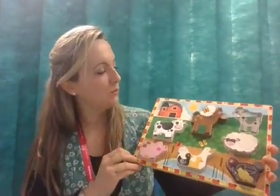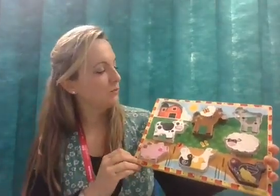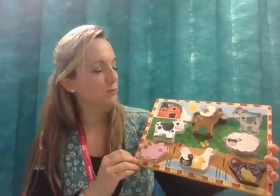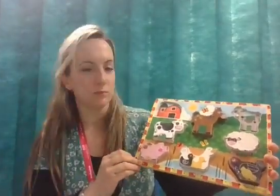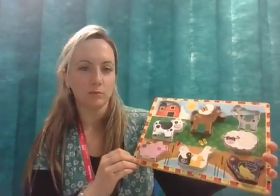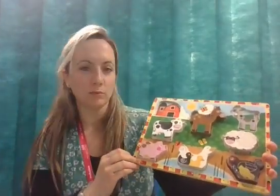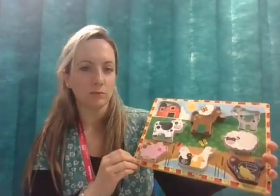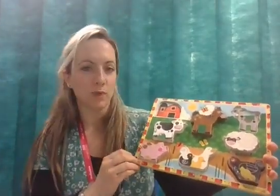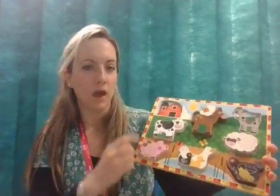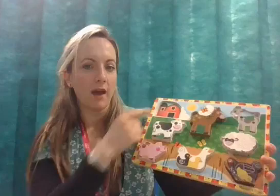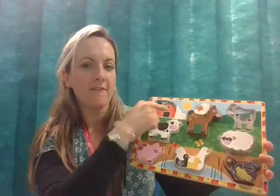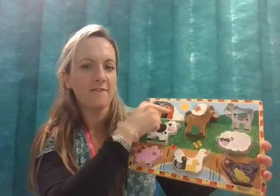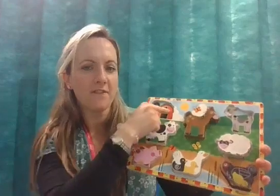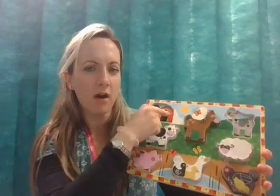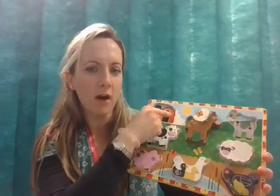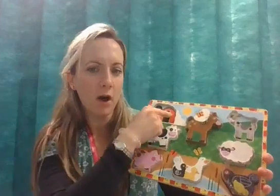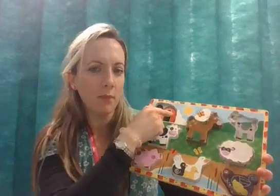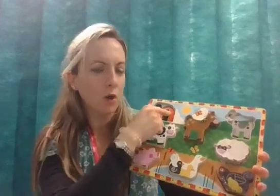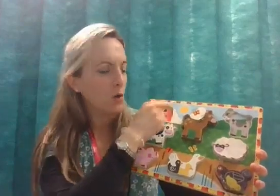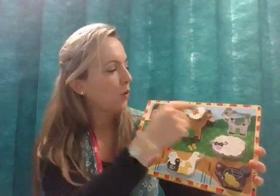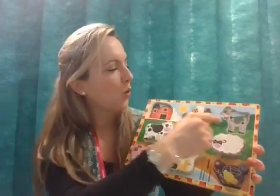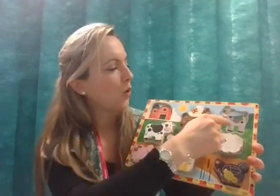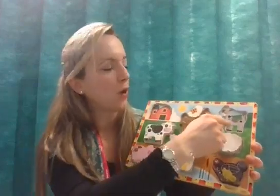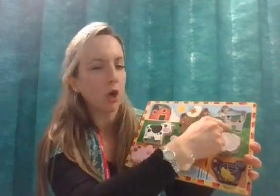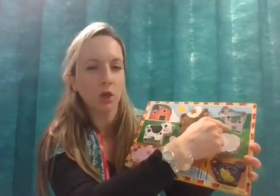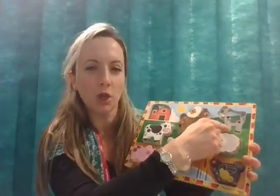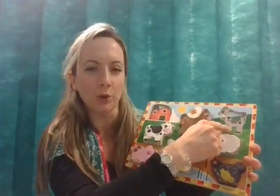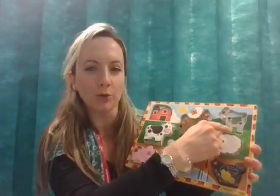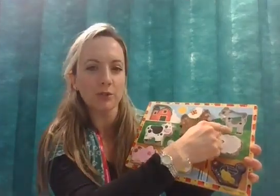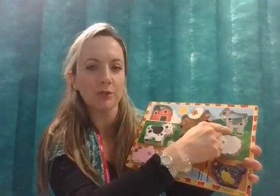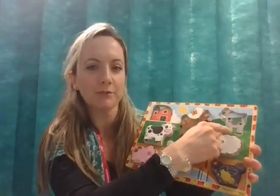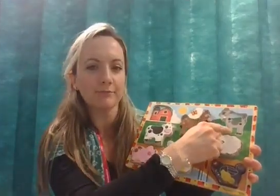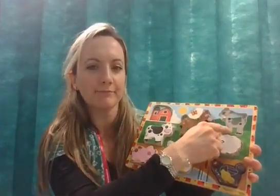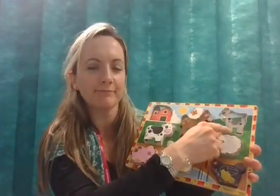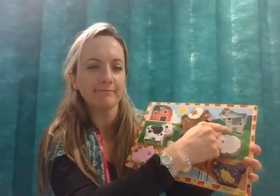Ooh. Farm or goat?